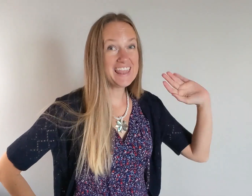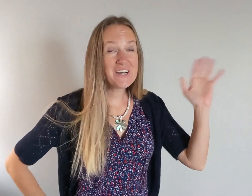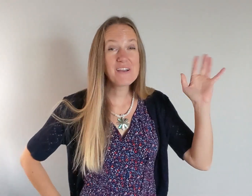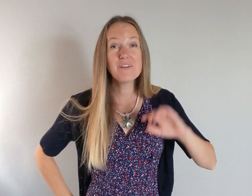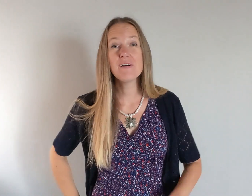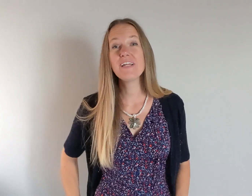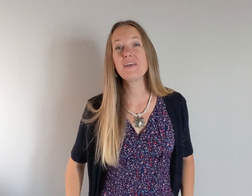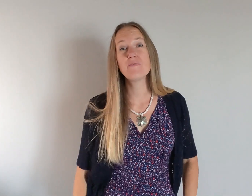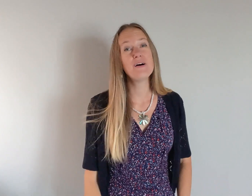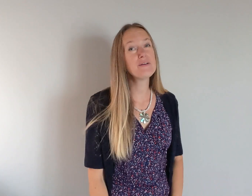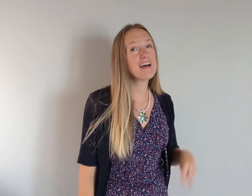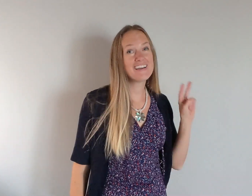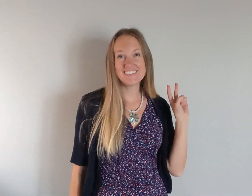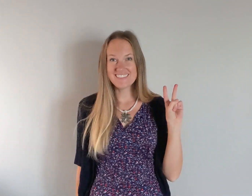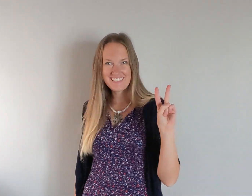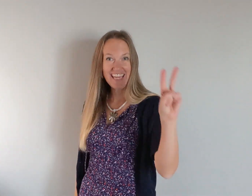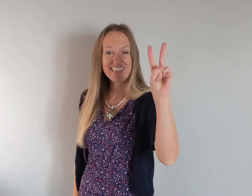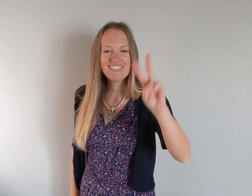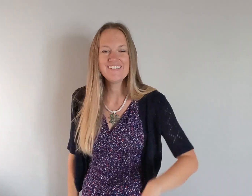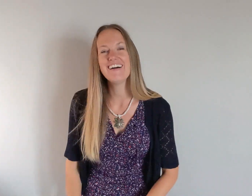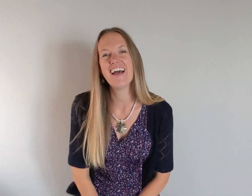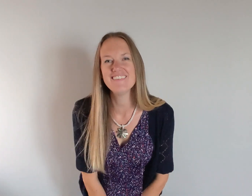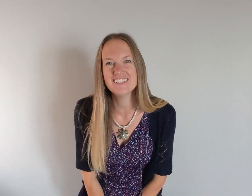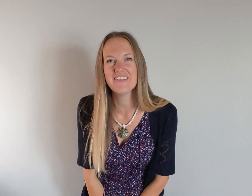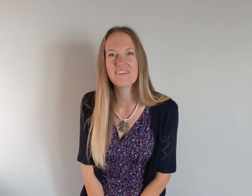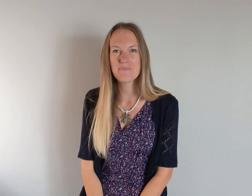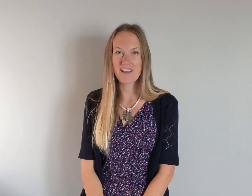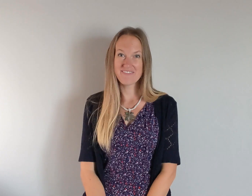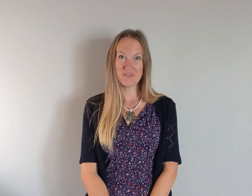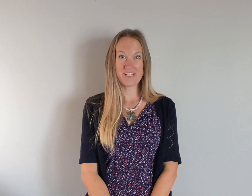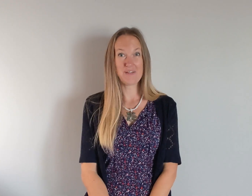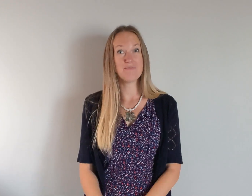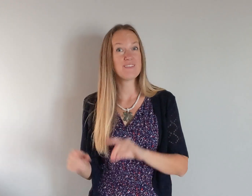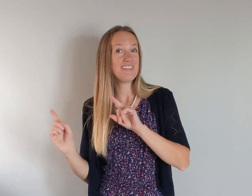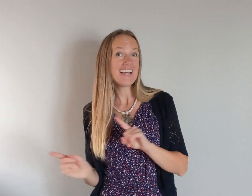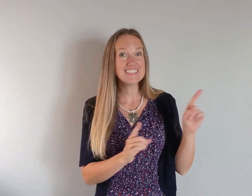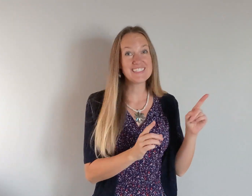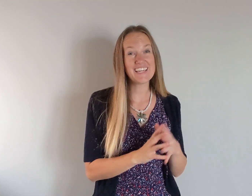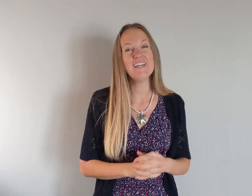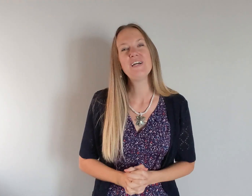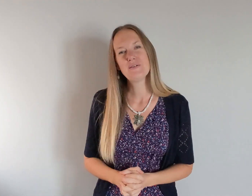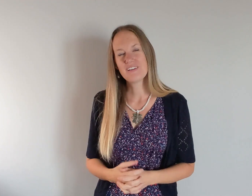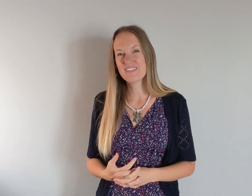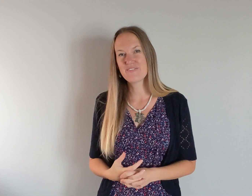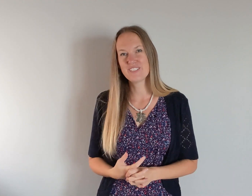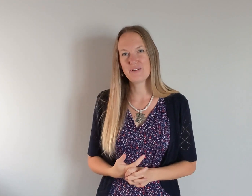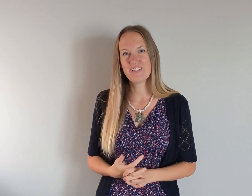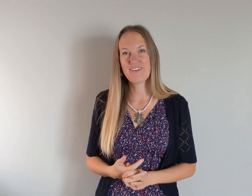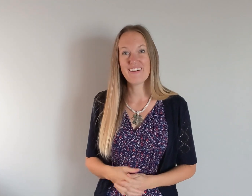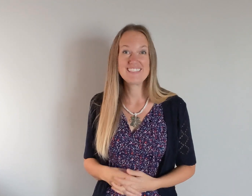Hello everyone and welcome back to day 2 of House of the Lord by Phil Wickham. So yesterday we learned verse 1 in the chorus